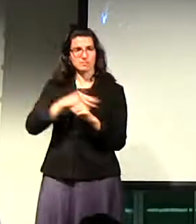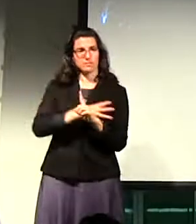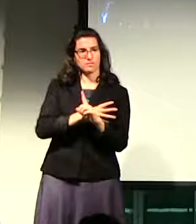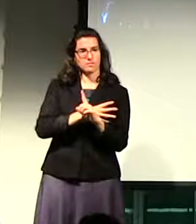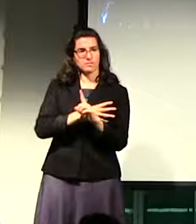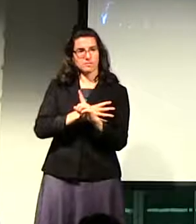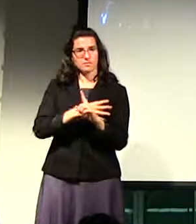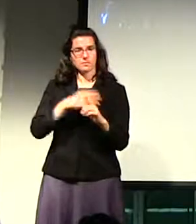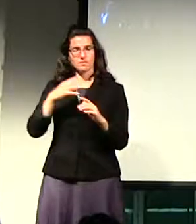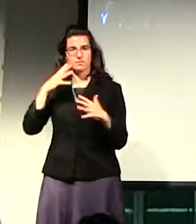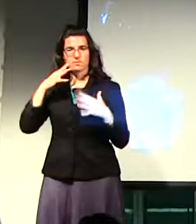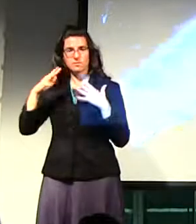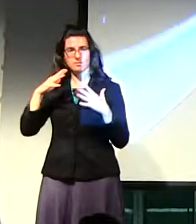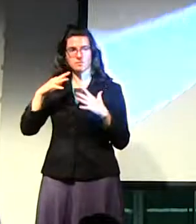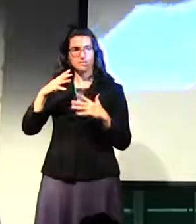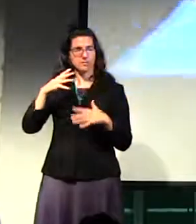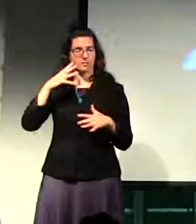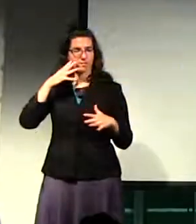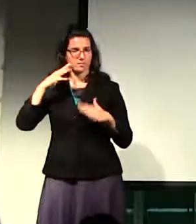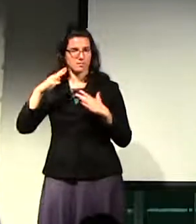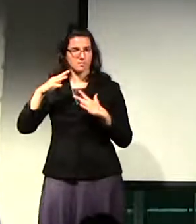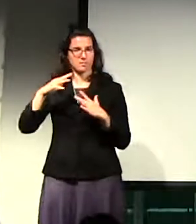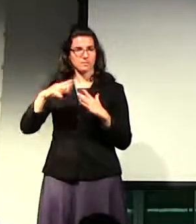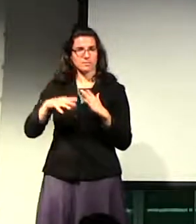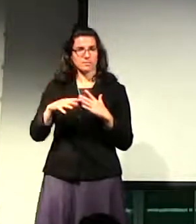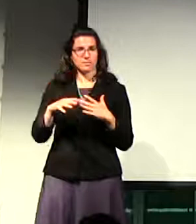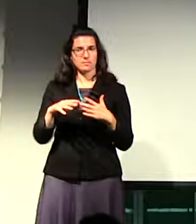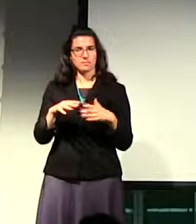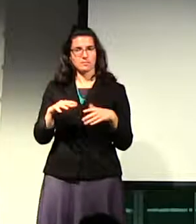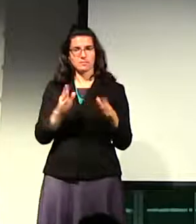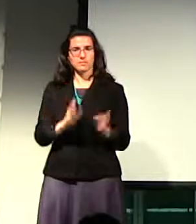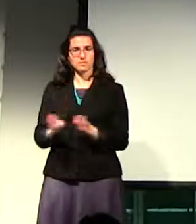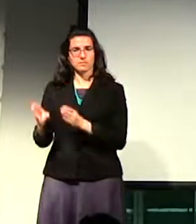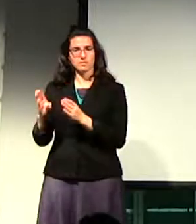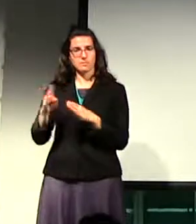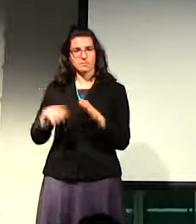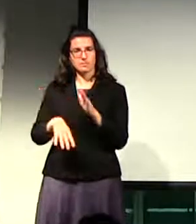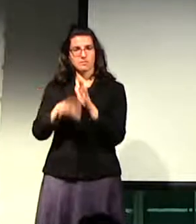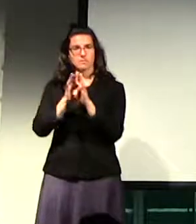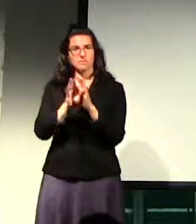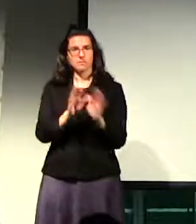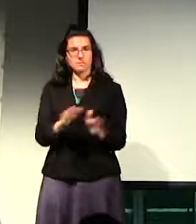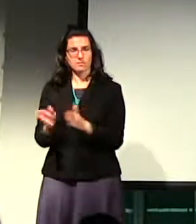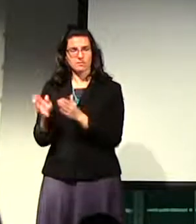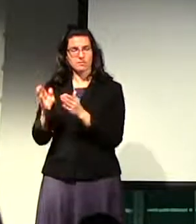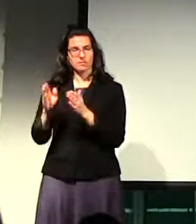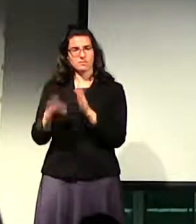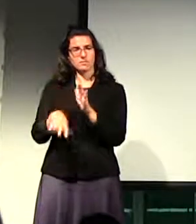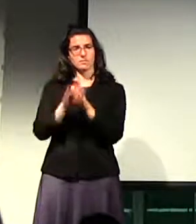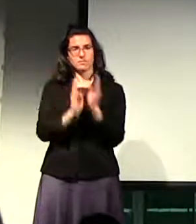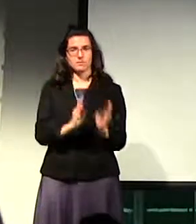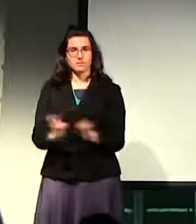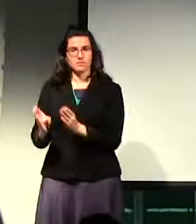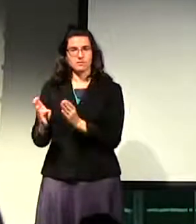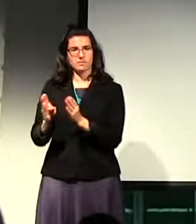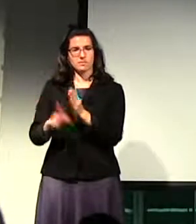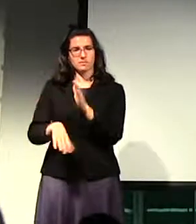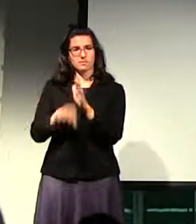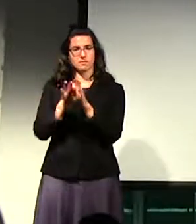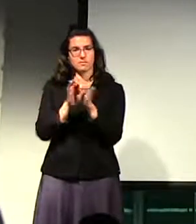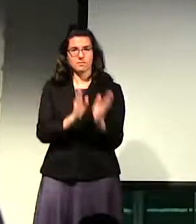founded, founded pattern, founded pattern, founded pattern, founded pattern, founded